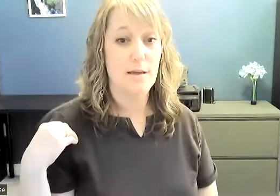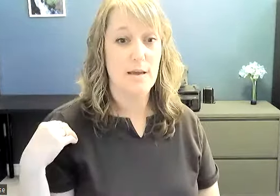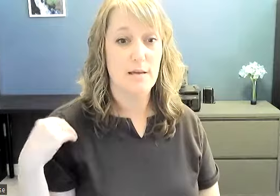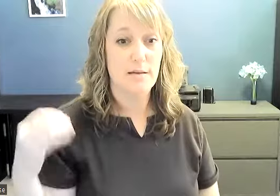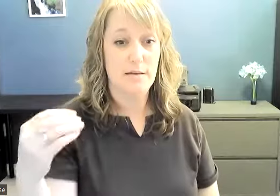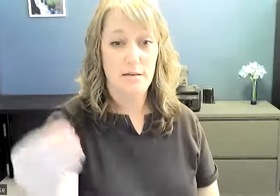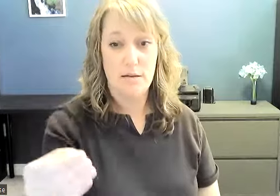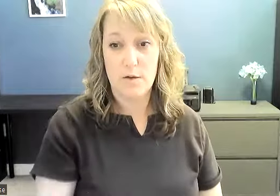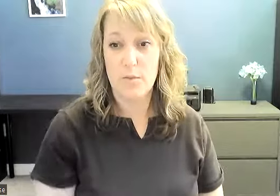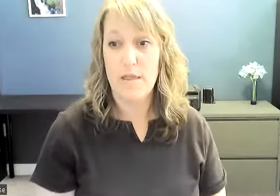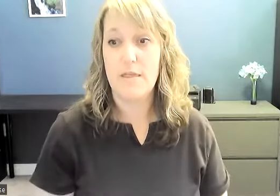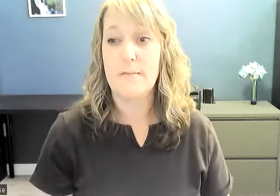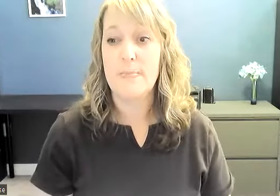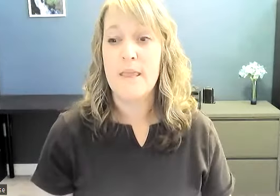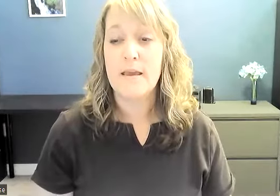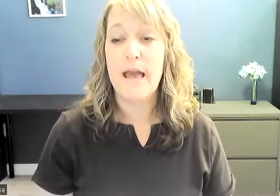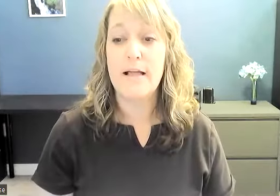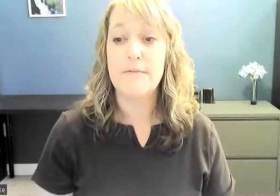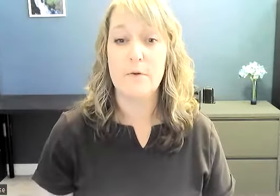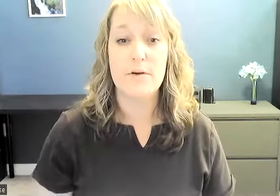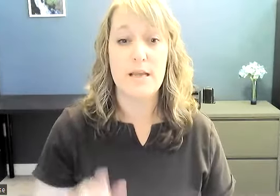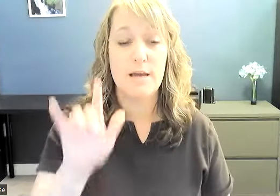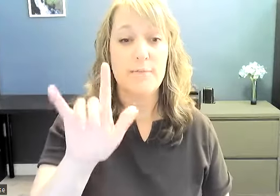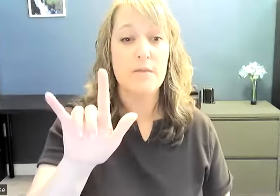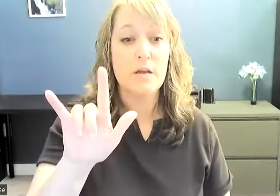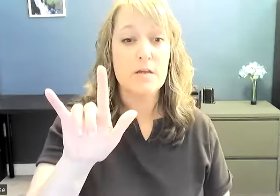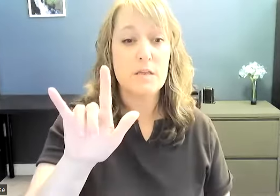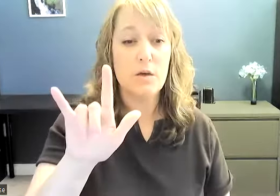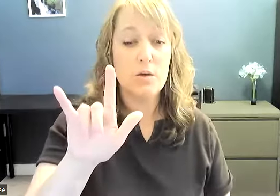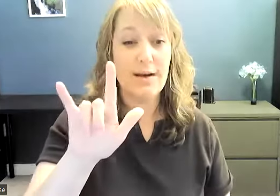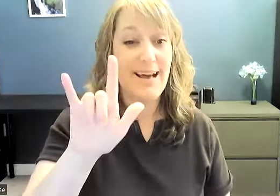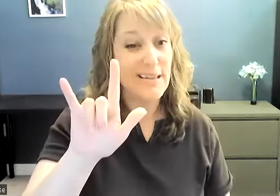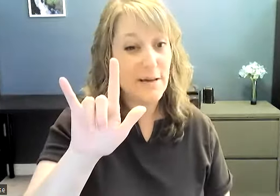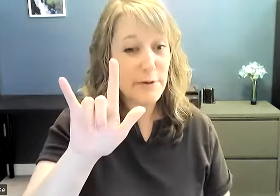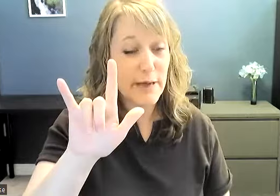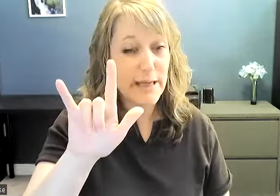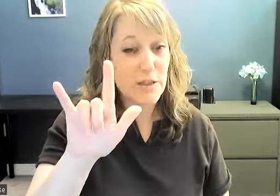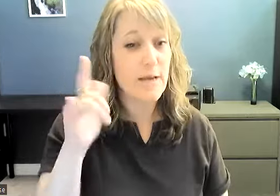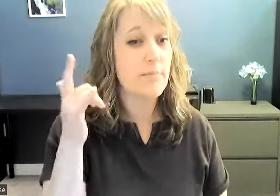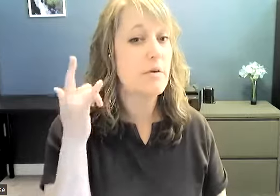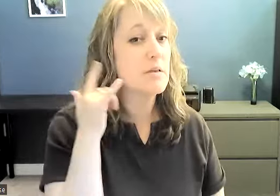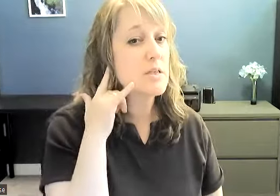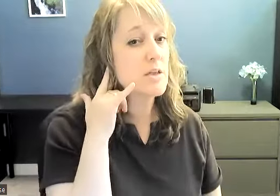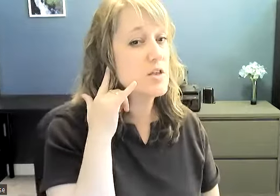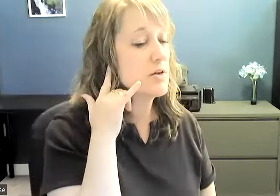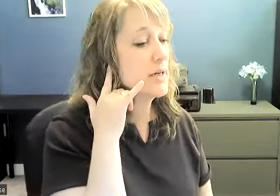I go with. California. So you want an I love you hand shape, touch your